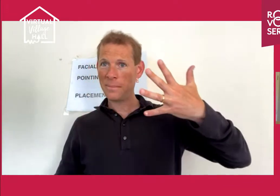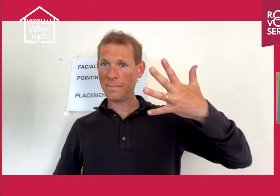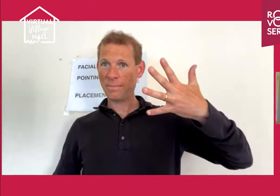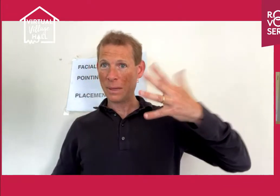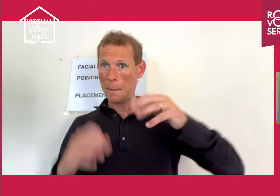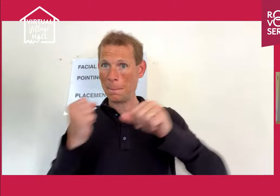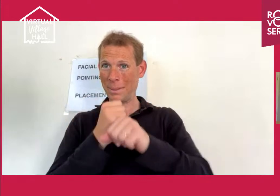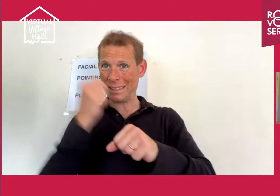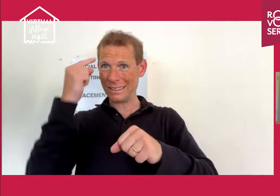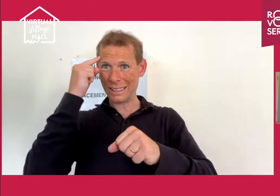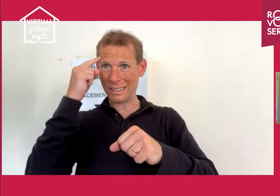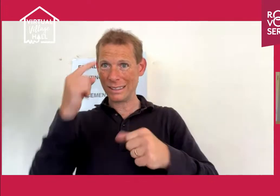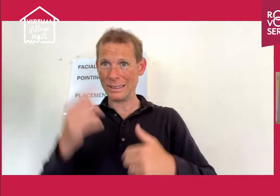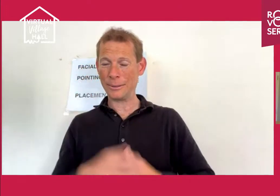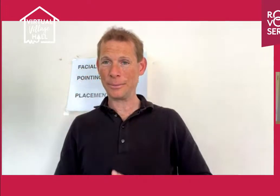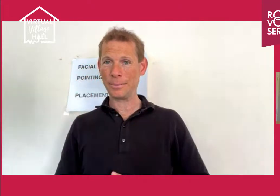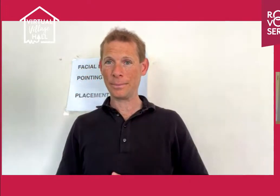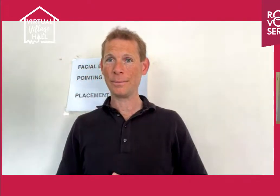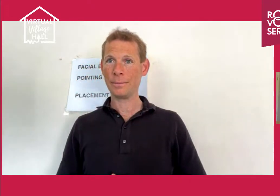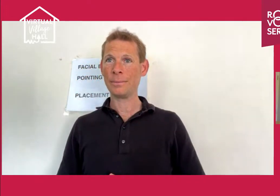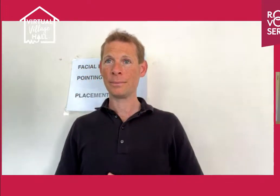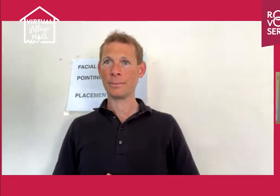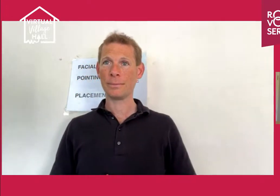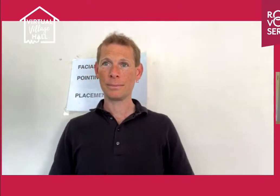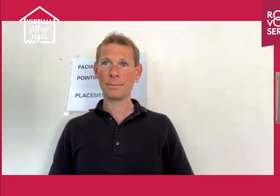finger. So hopefully that makes sense.